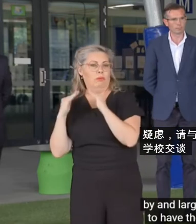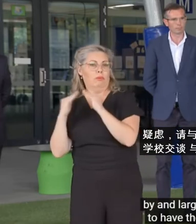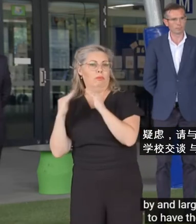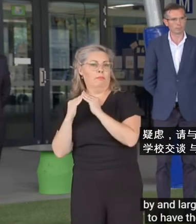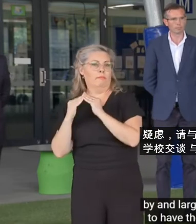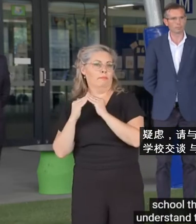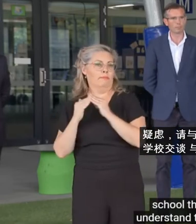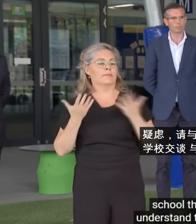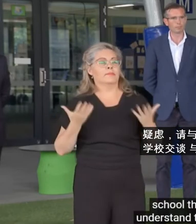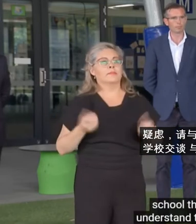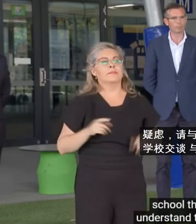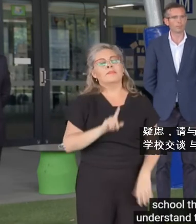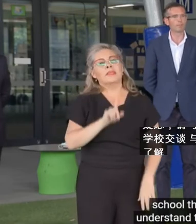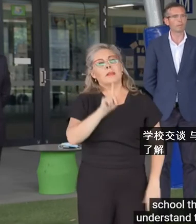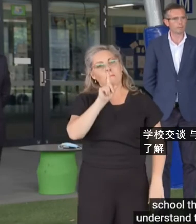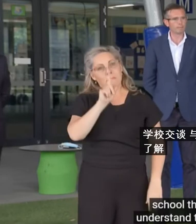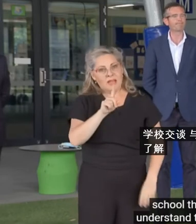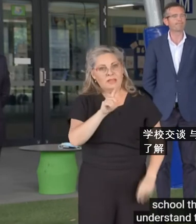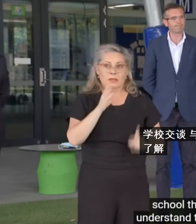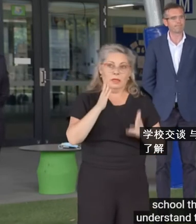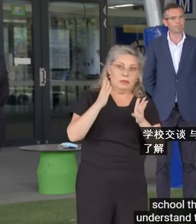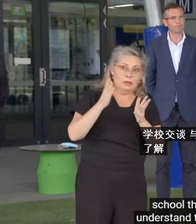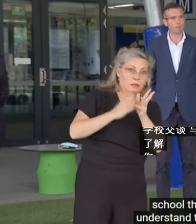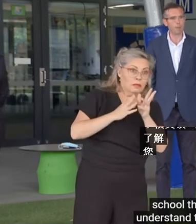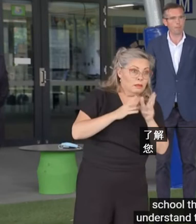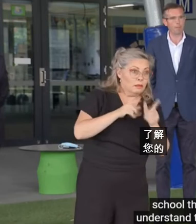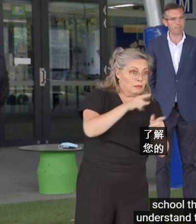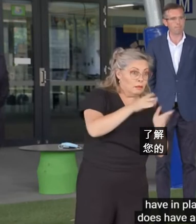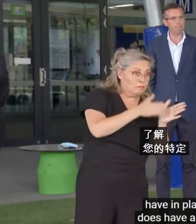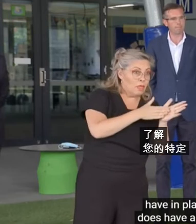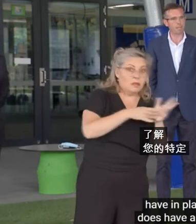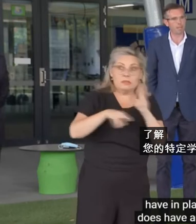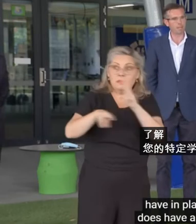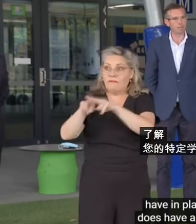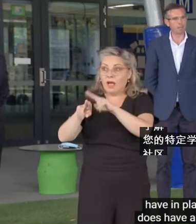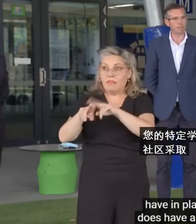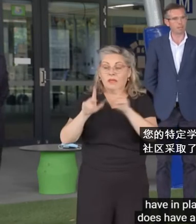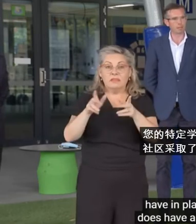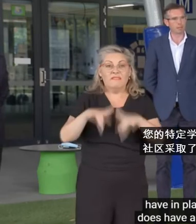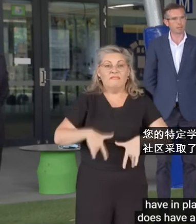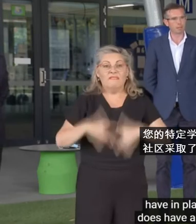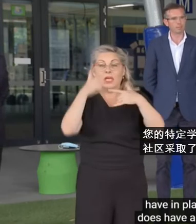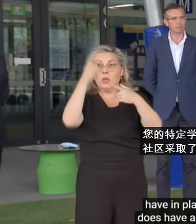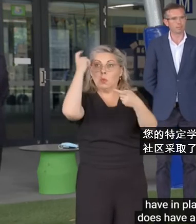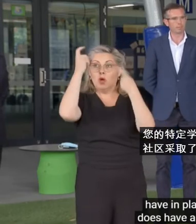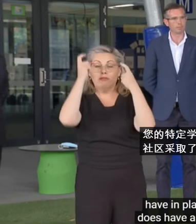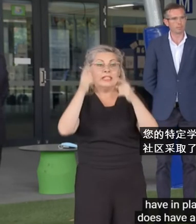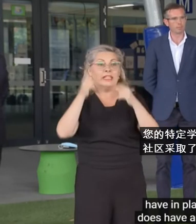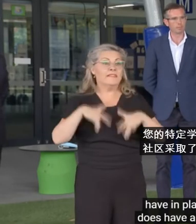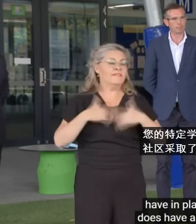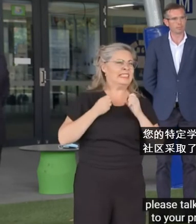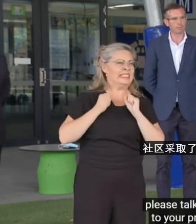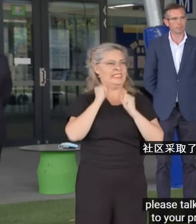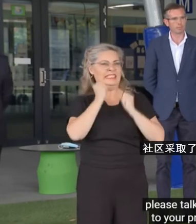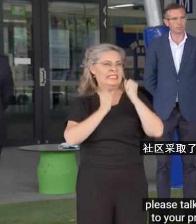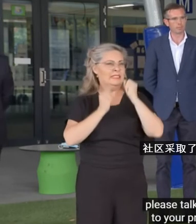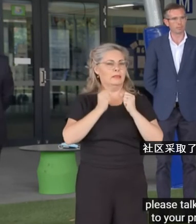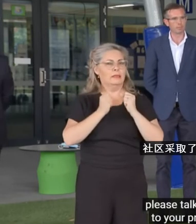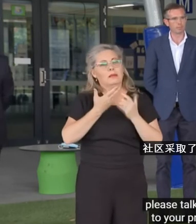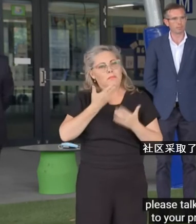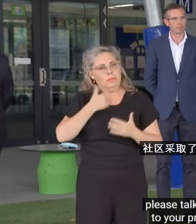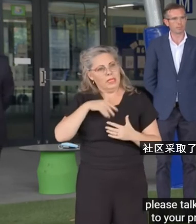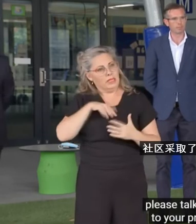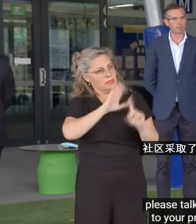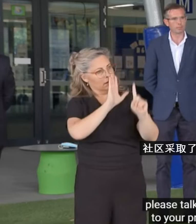to your school, talk to your principal, get a good understanding of what the measures are in place in your particular school community, use the rapid antigen tests that will